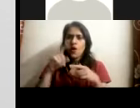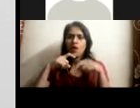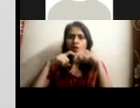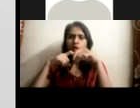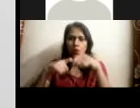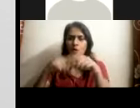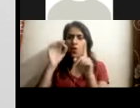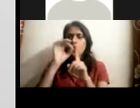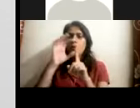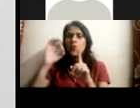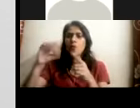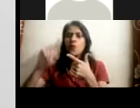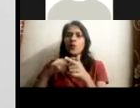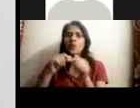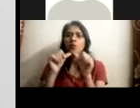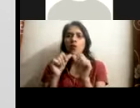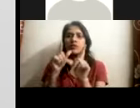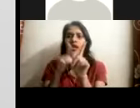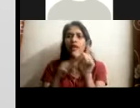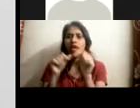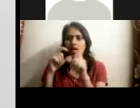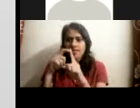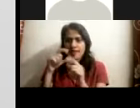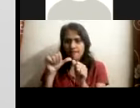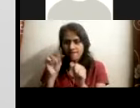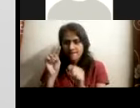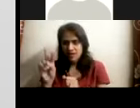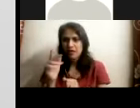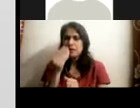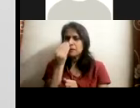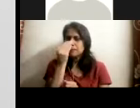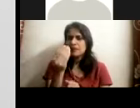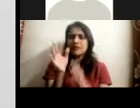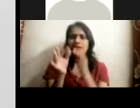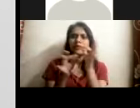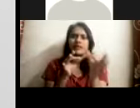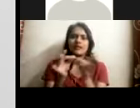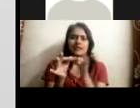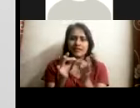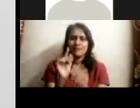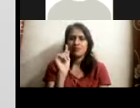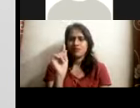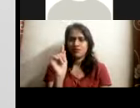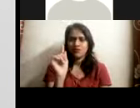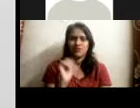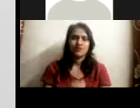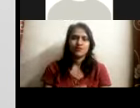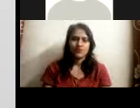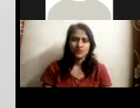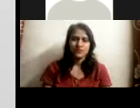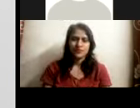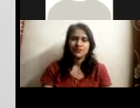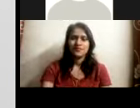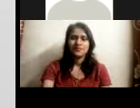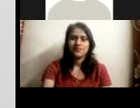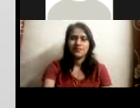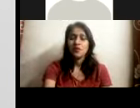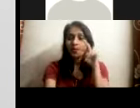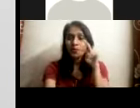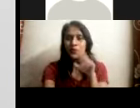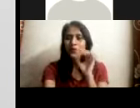Pooja Yadav. She's requesting to explain ontology and epistemology more precisely. Yeah, sorry, I didn't see it in the